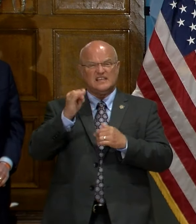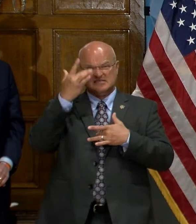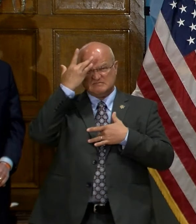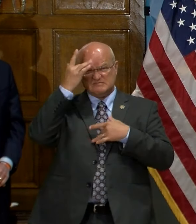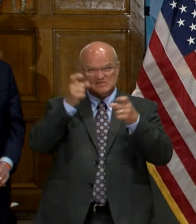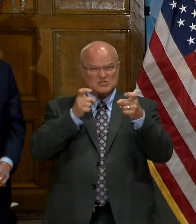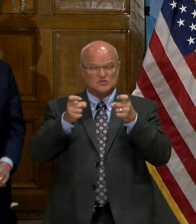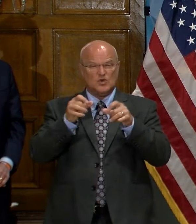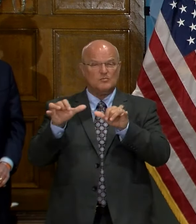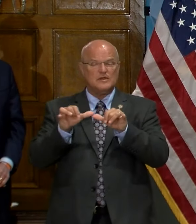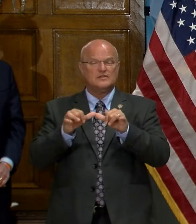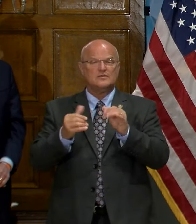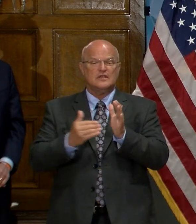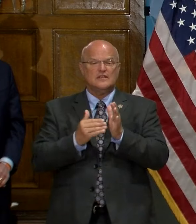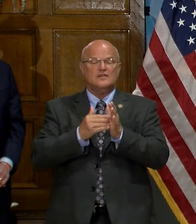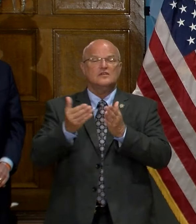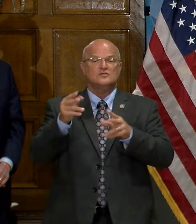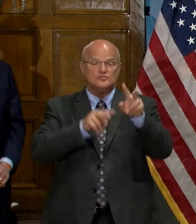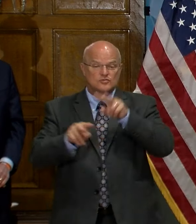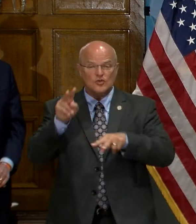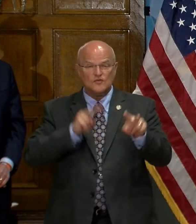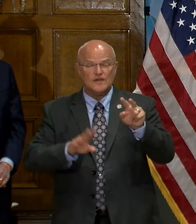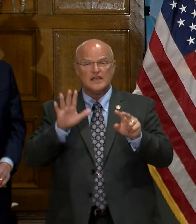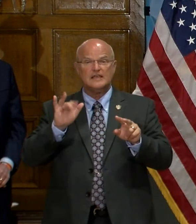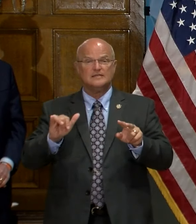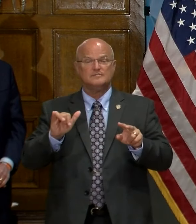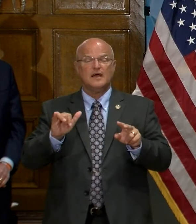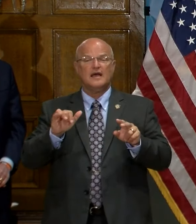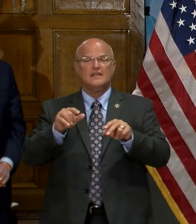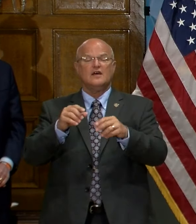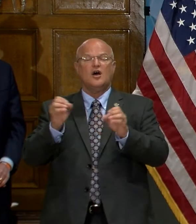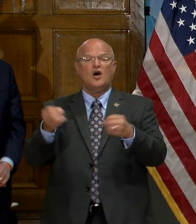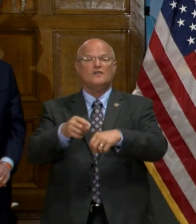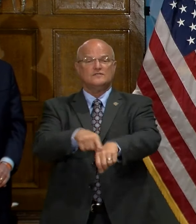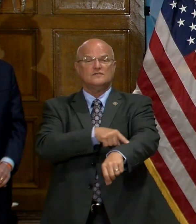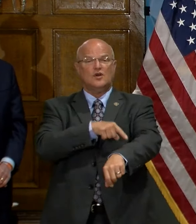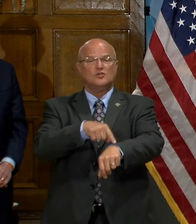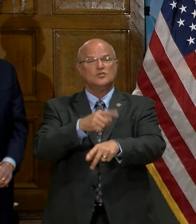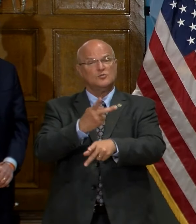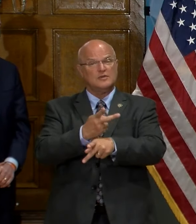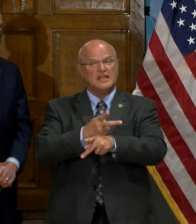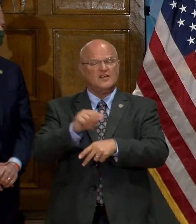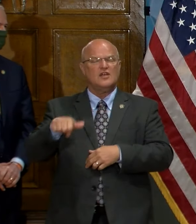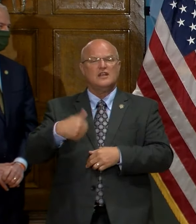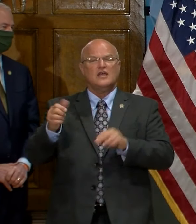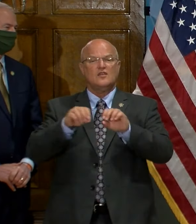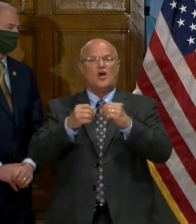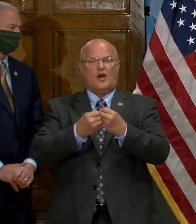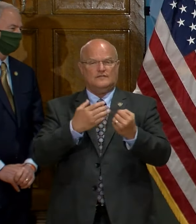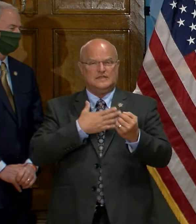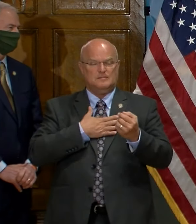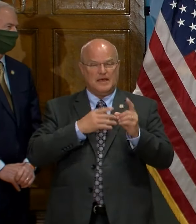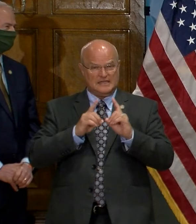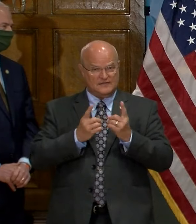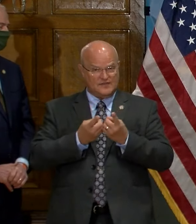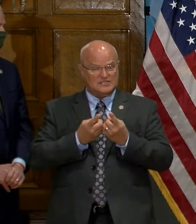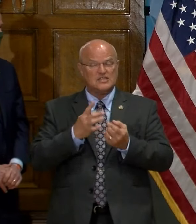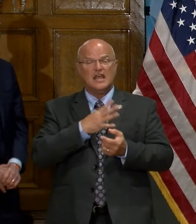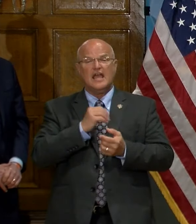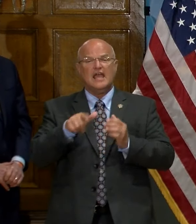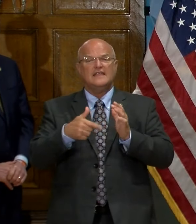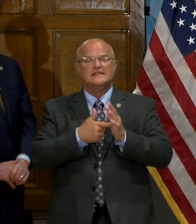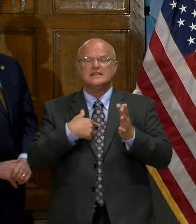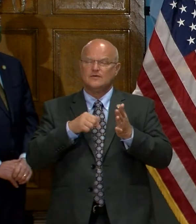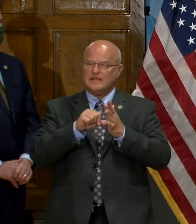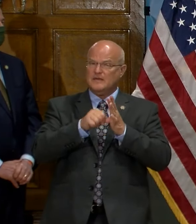We will be increasing the frequency of surveys by the Office of Long-Term Care and other offices in my division. And in this, I